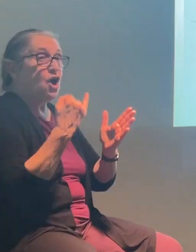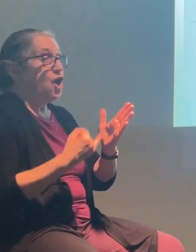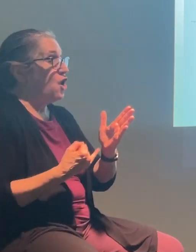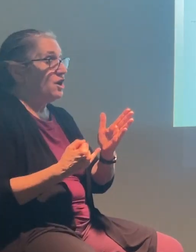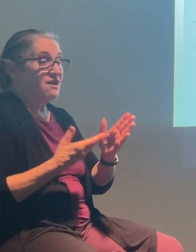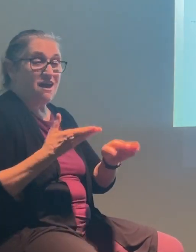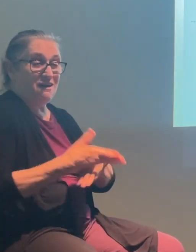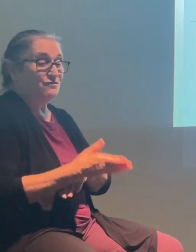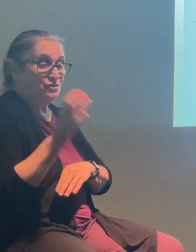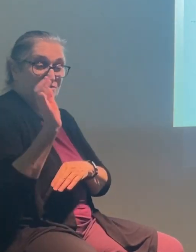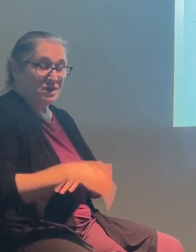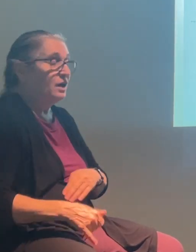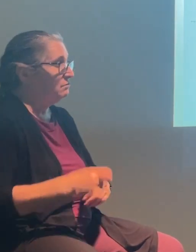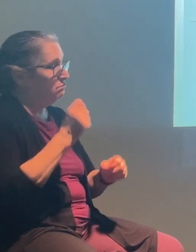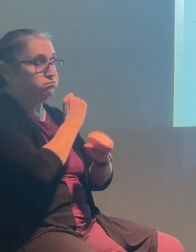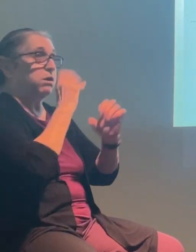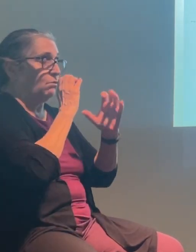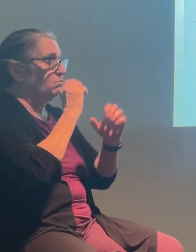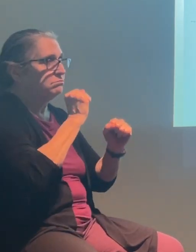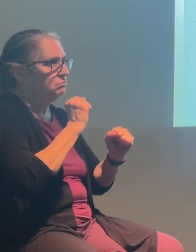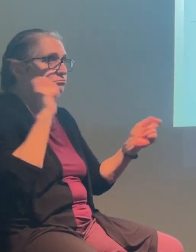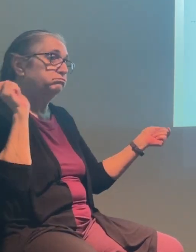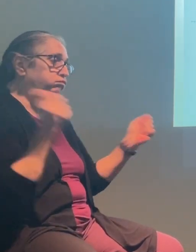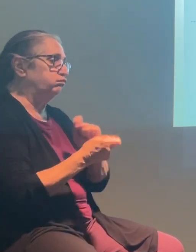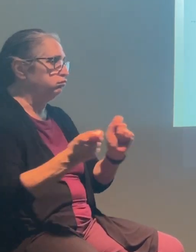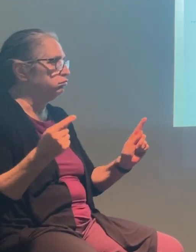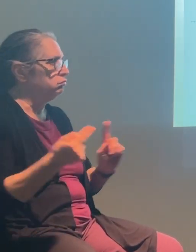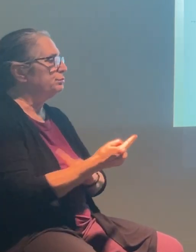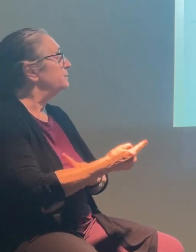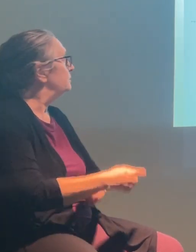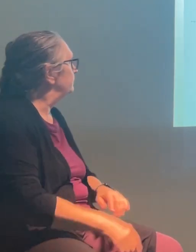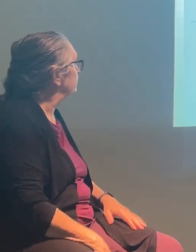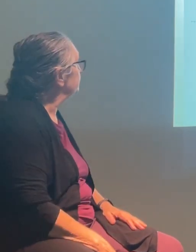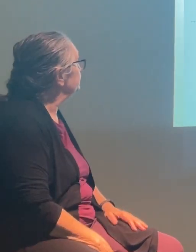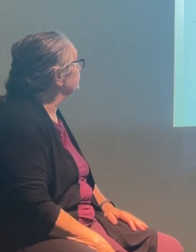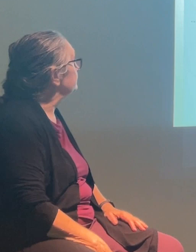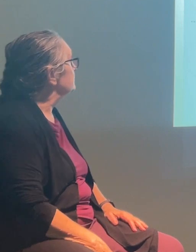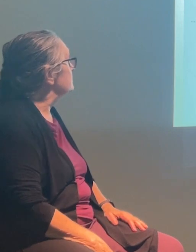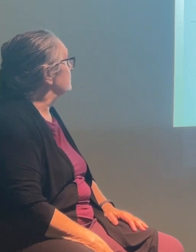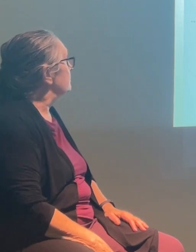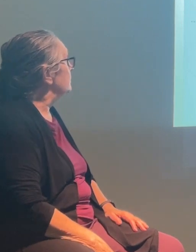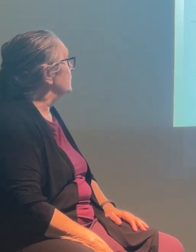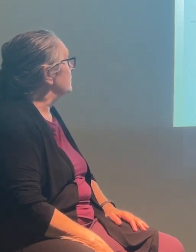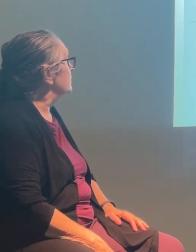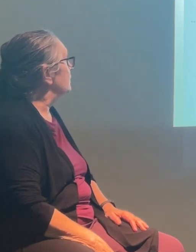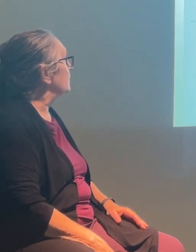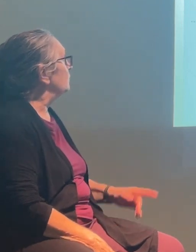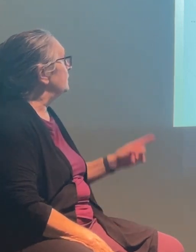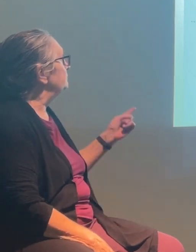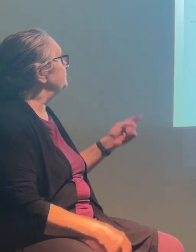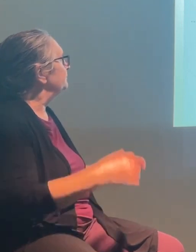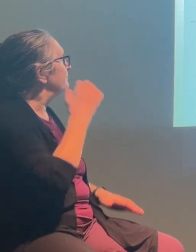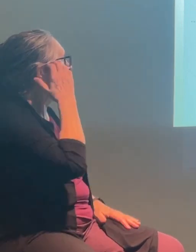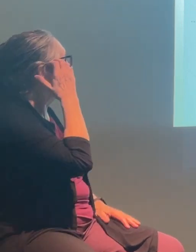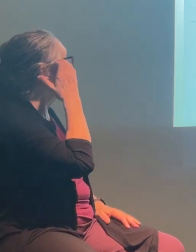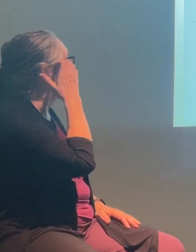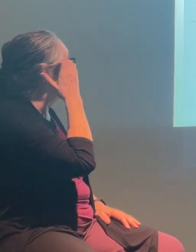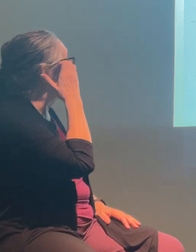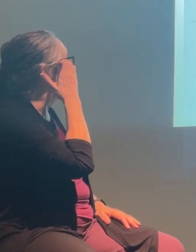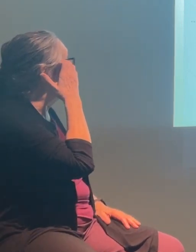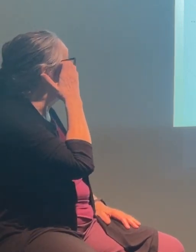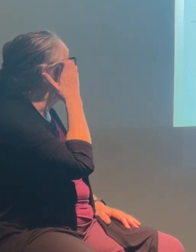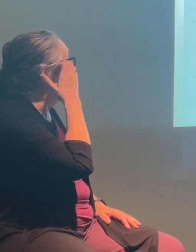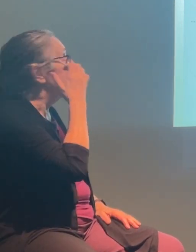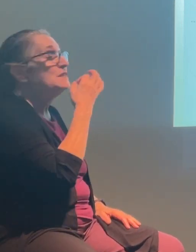that. So Steichen and the military, this is a little break in between, and then we're just doing pure fashion, so it's going to be more fun. So